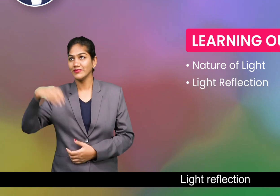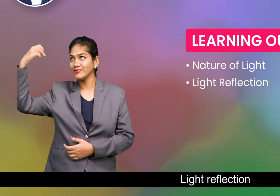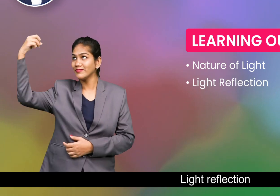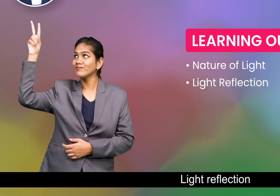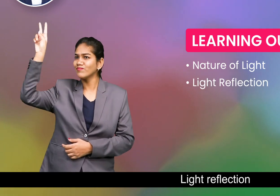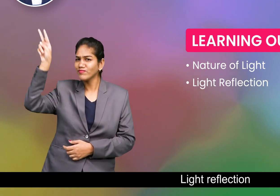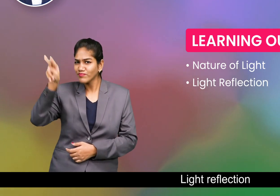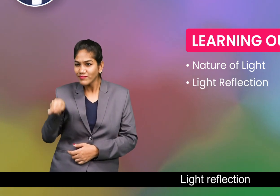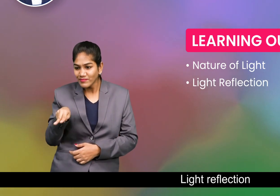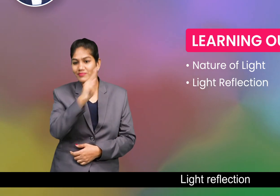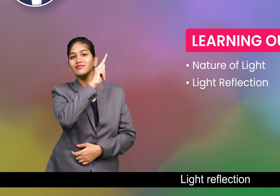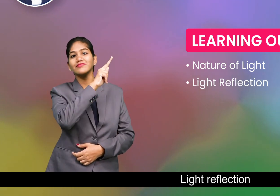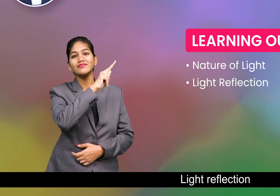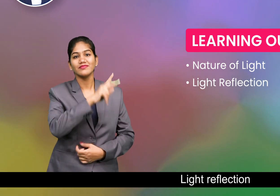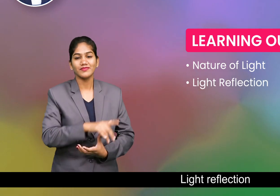light reflection,